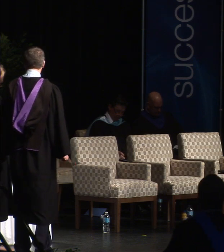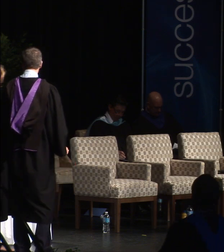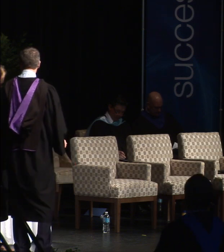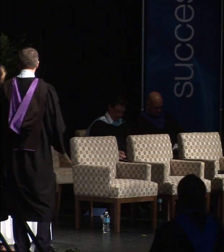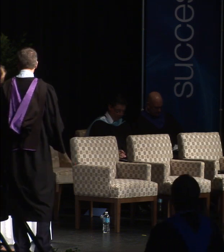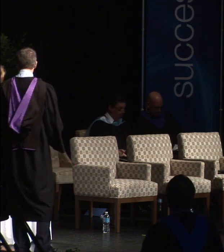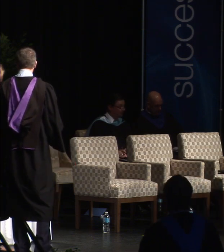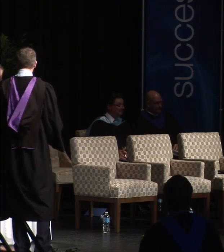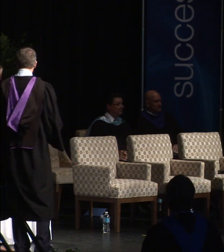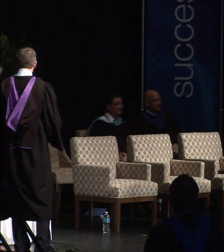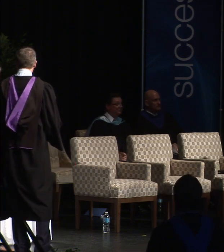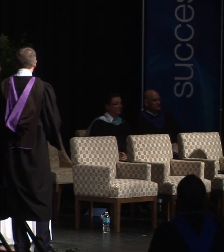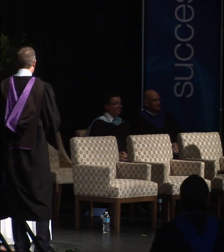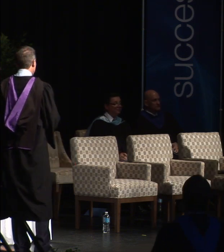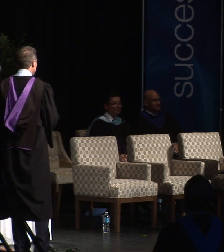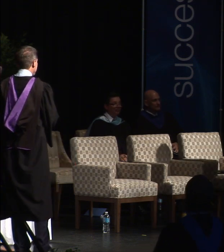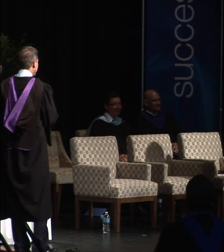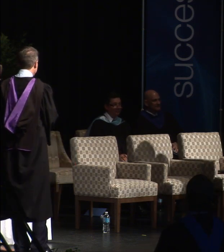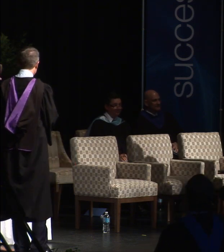Evan William Brown.